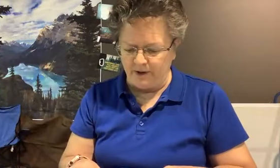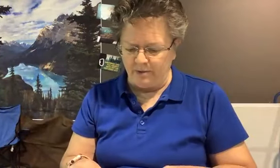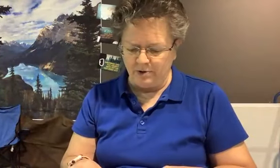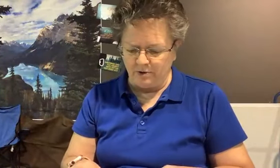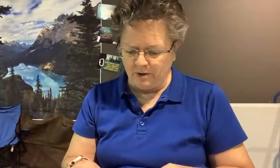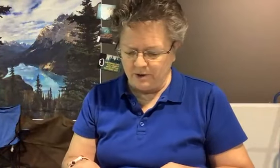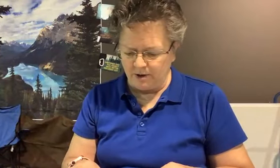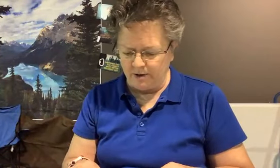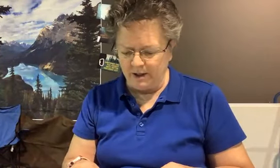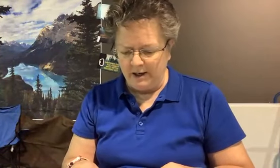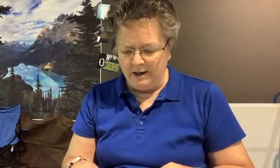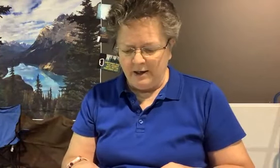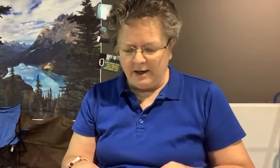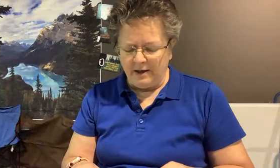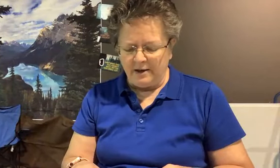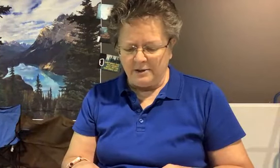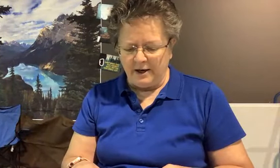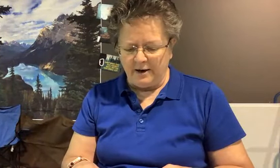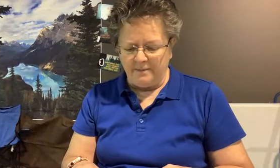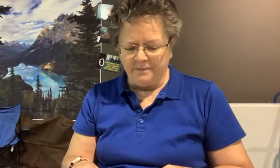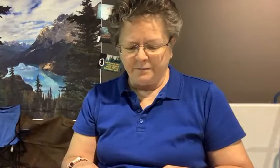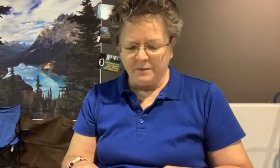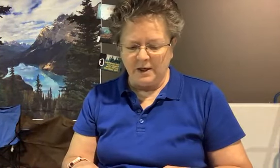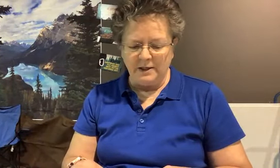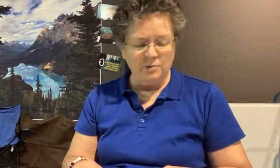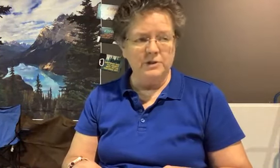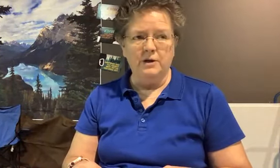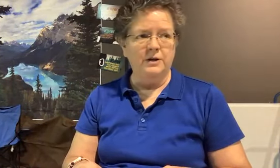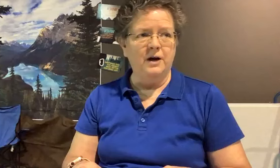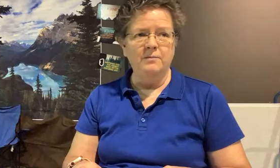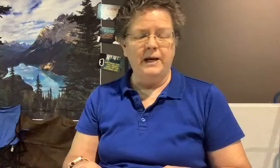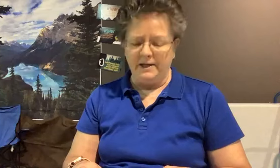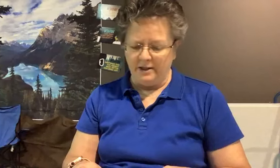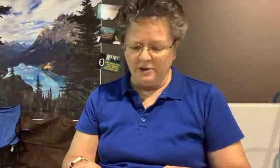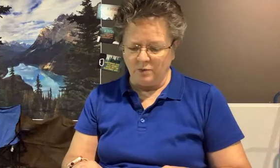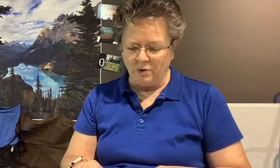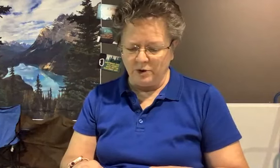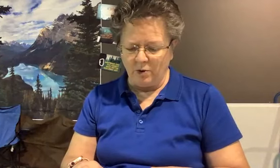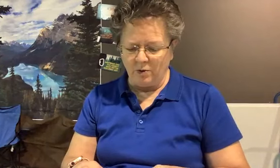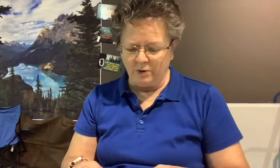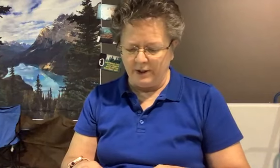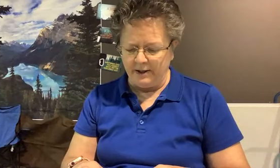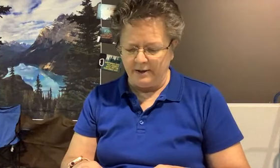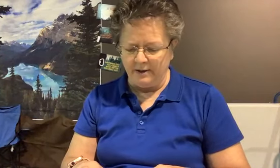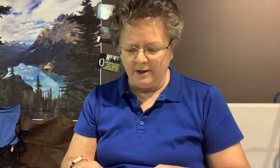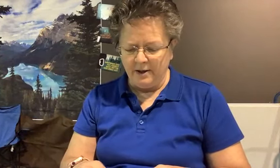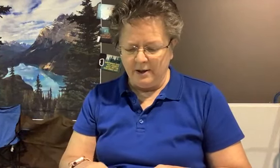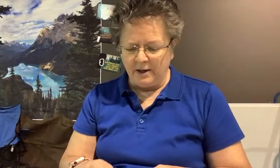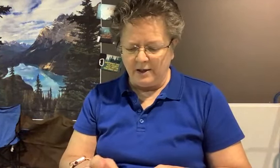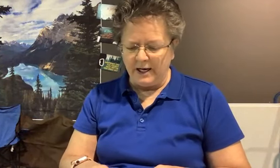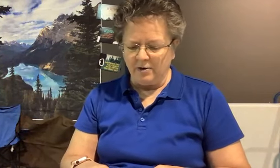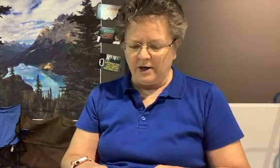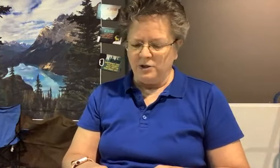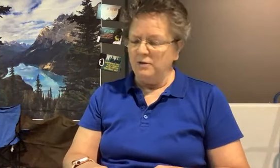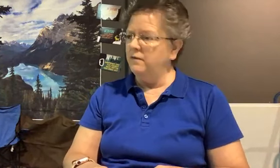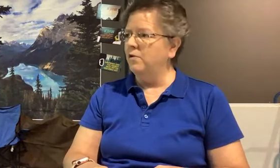number. So he returned, and he was a young man. We're told in Zechariah 2:4,